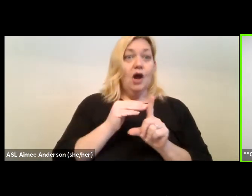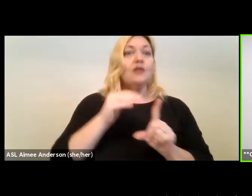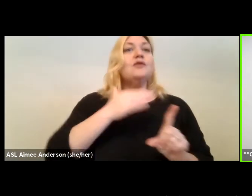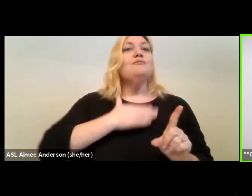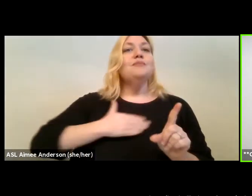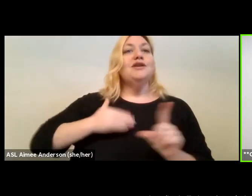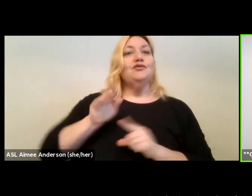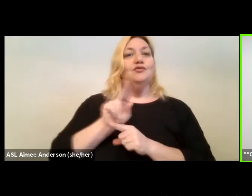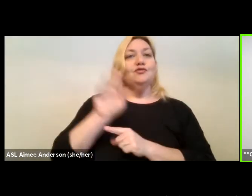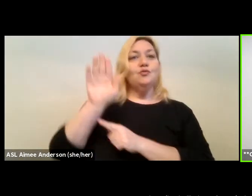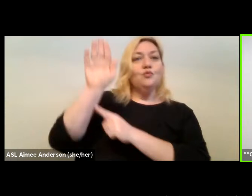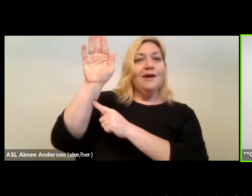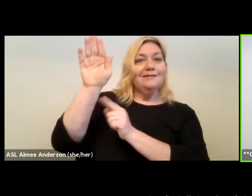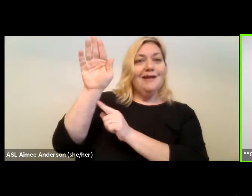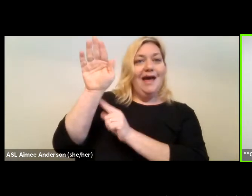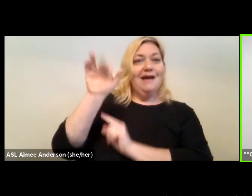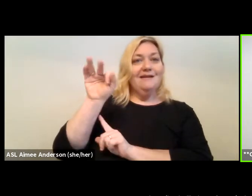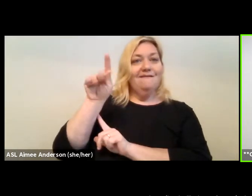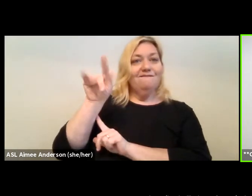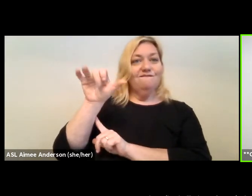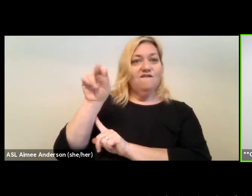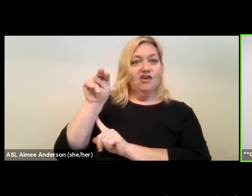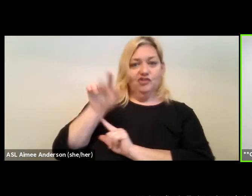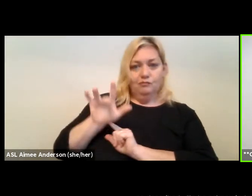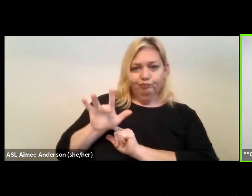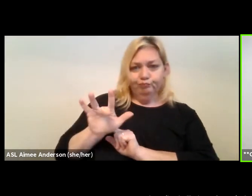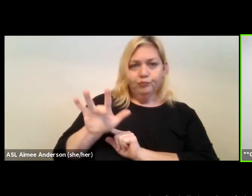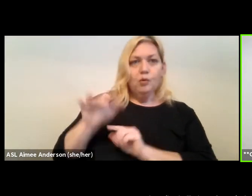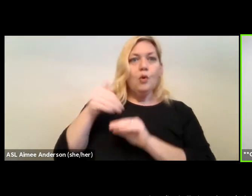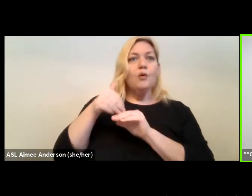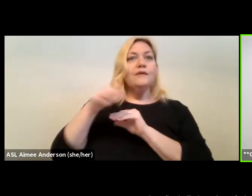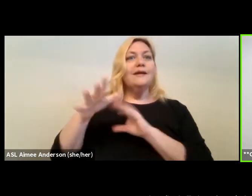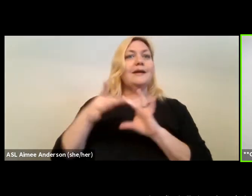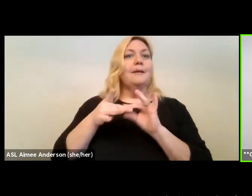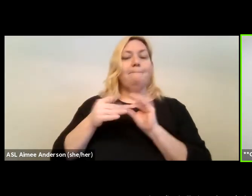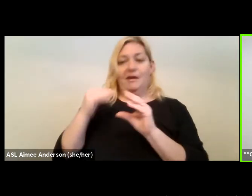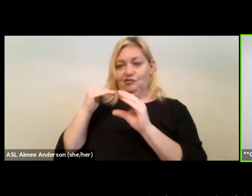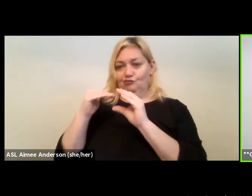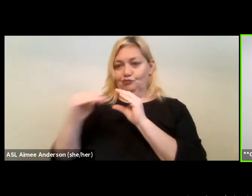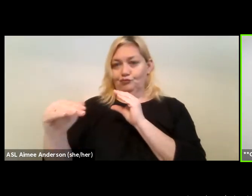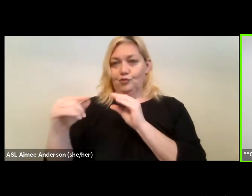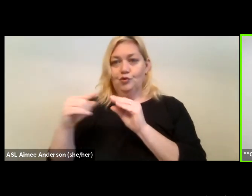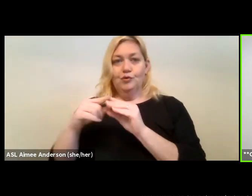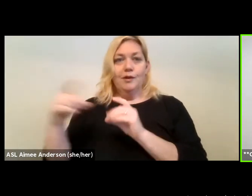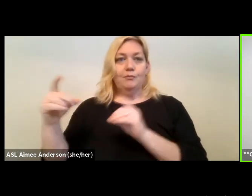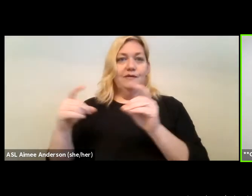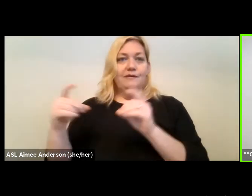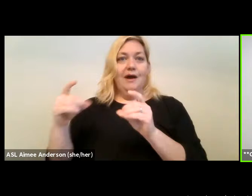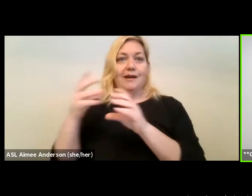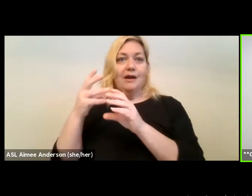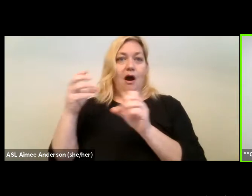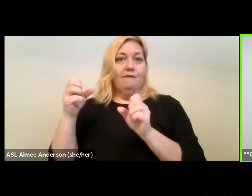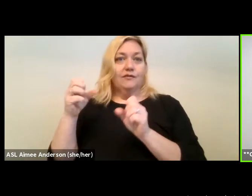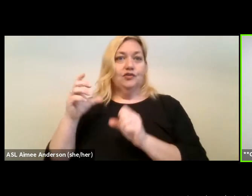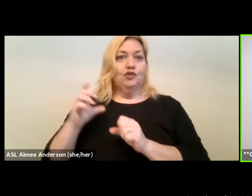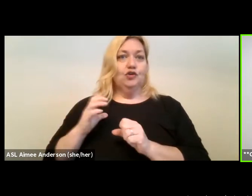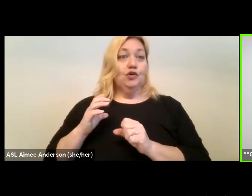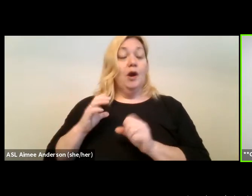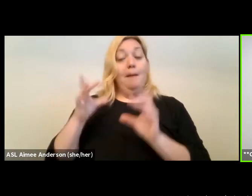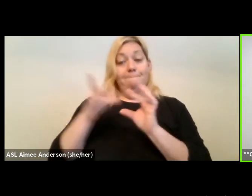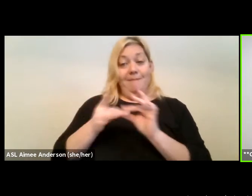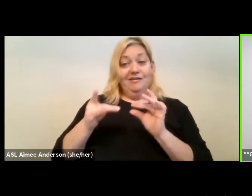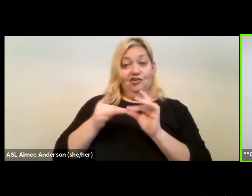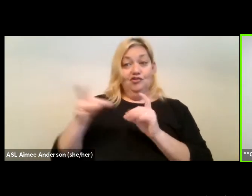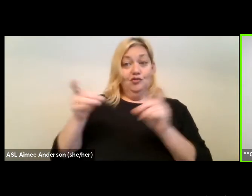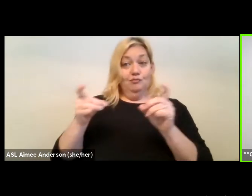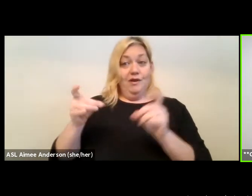raise hand function or send a message directly to the presiding officer. Messages to the presiding officer